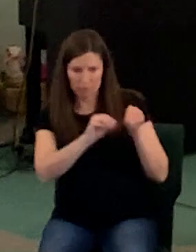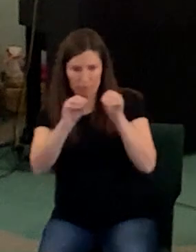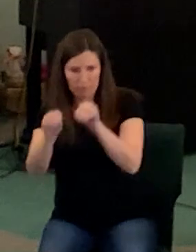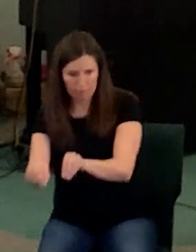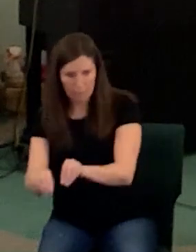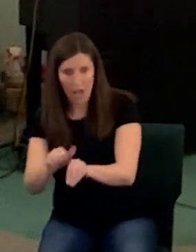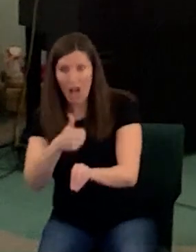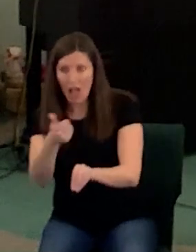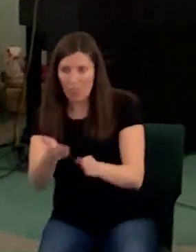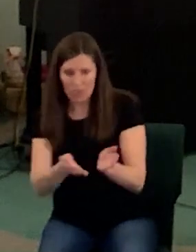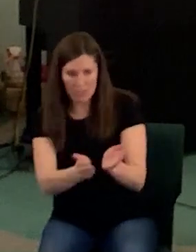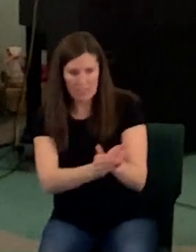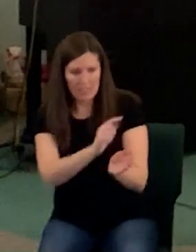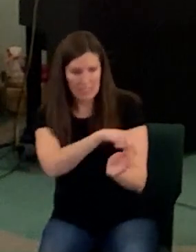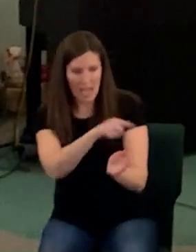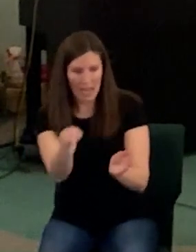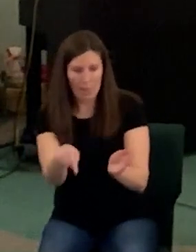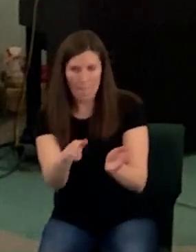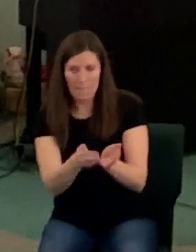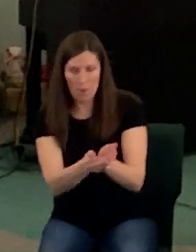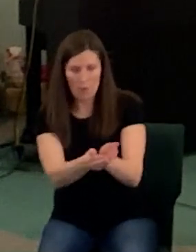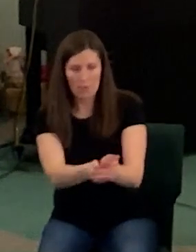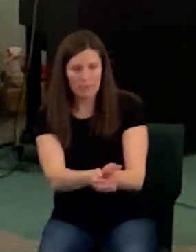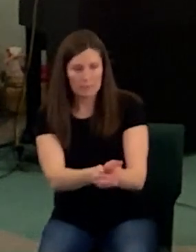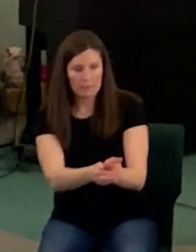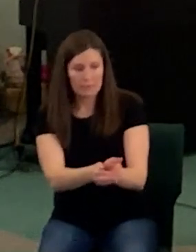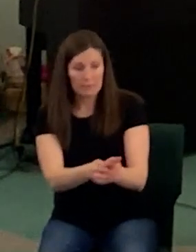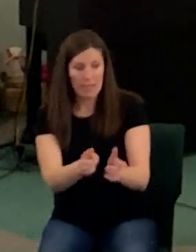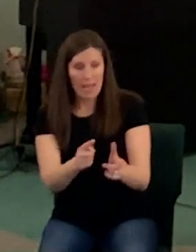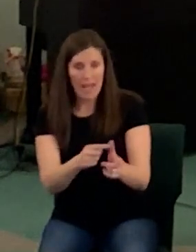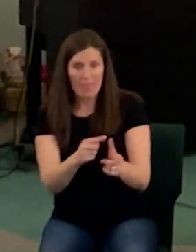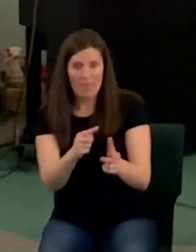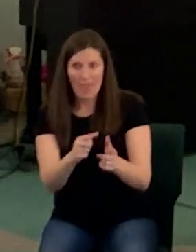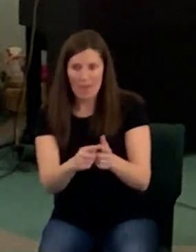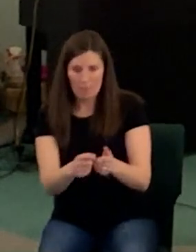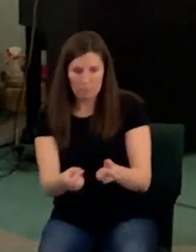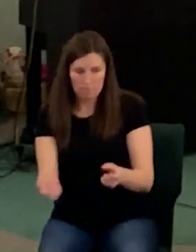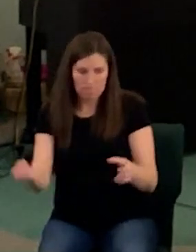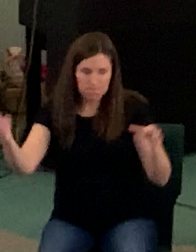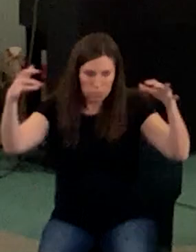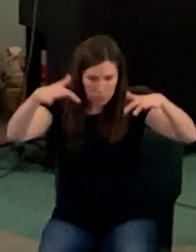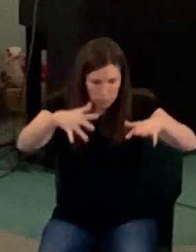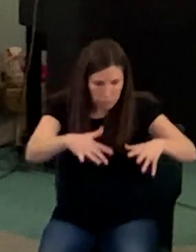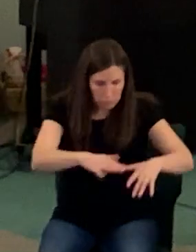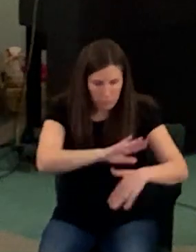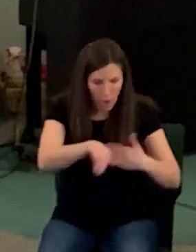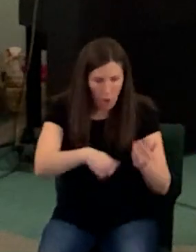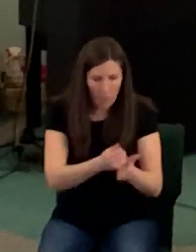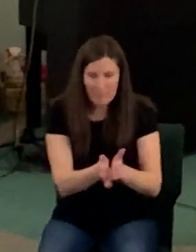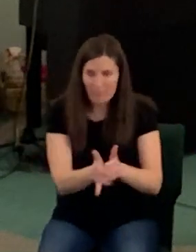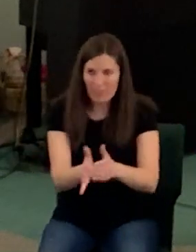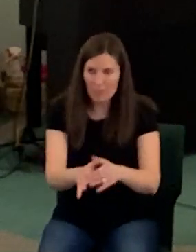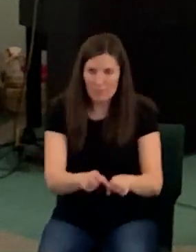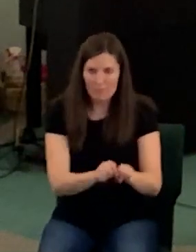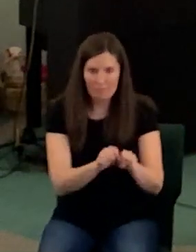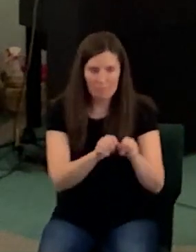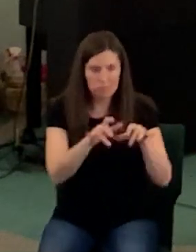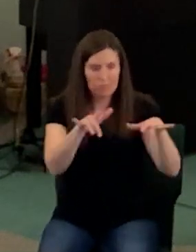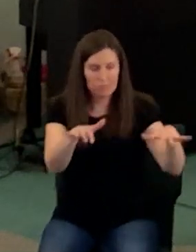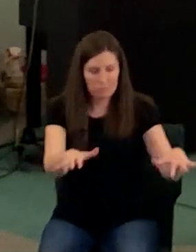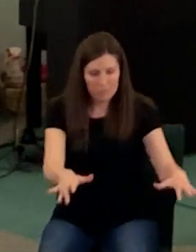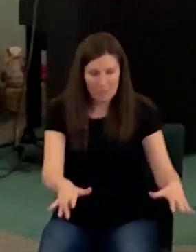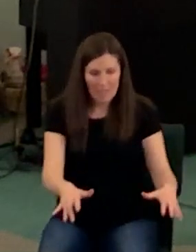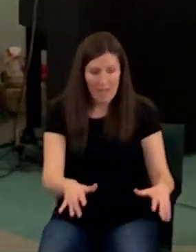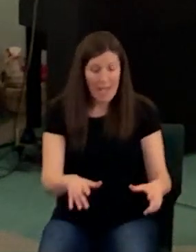catch. And they cast, and then they were not able to haul it in because of the great number of fish. Therefore,